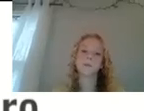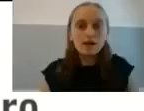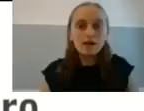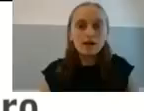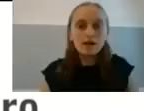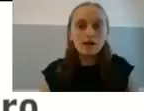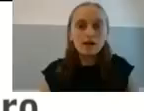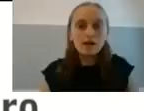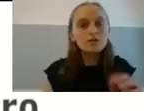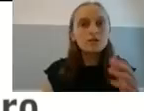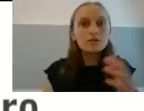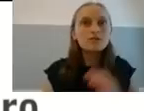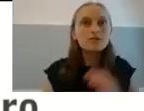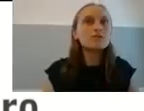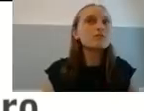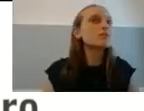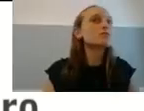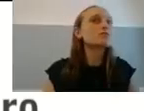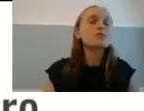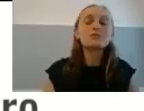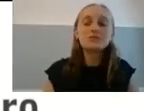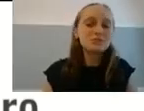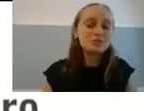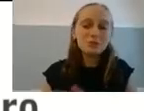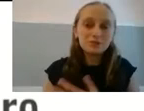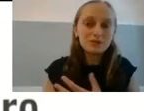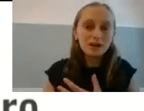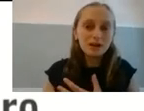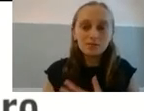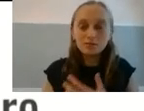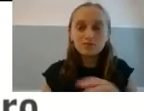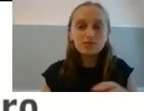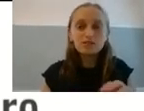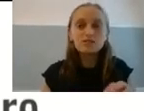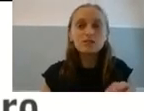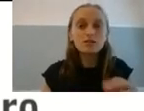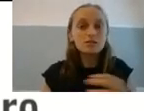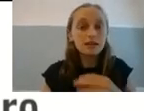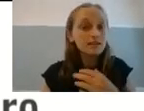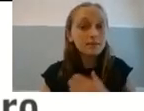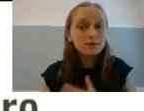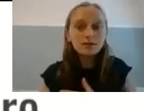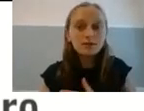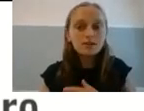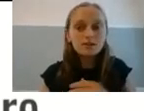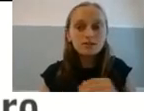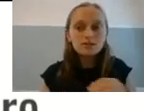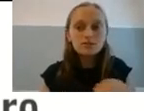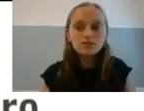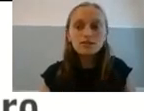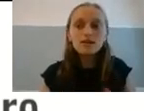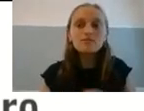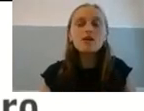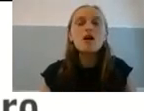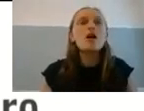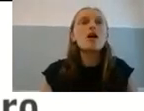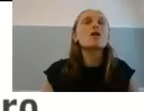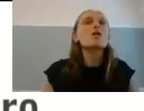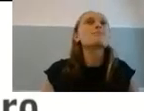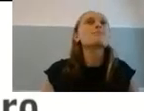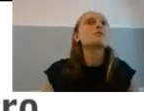yeah um and so in the near in the future hopefully soon we would um love to to get the opportunity to go to the school for the deaf